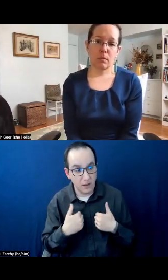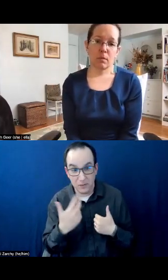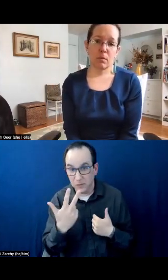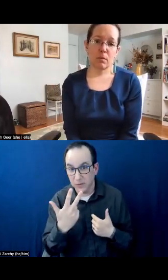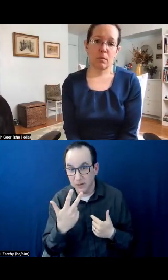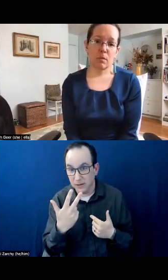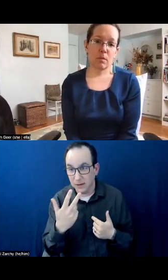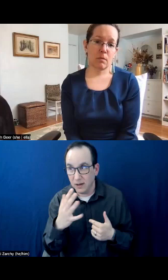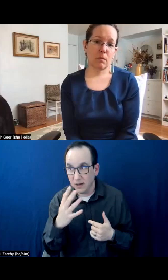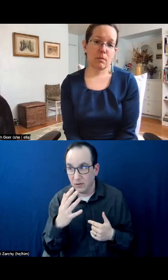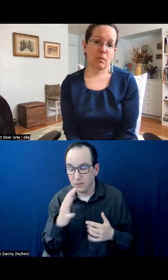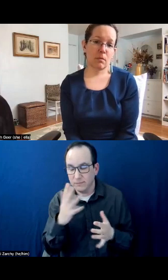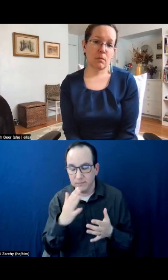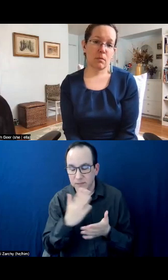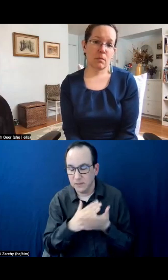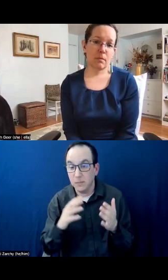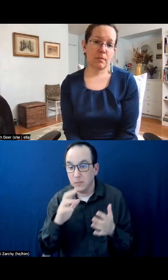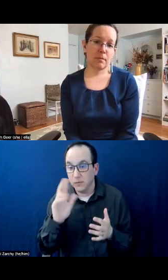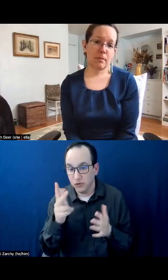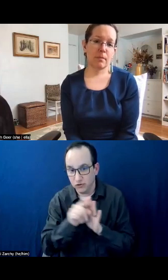But I have found